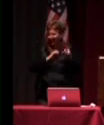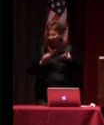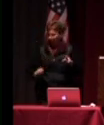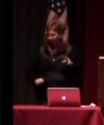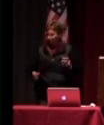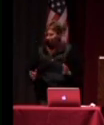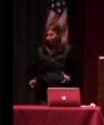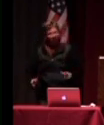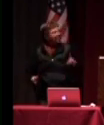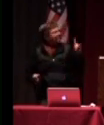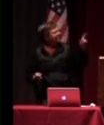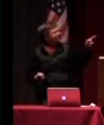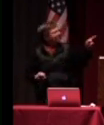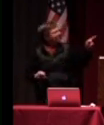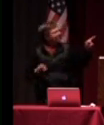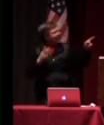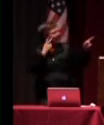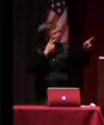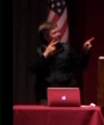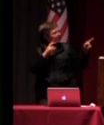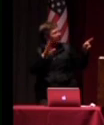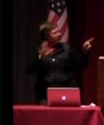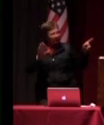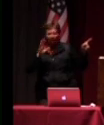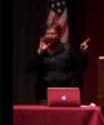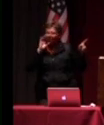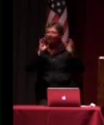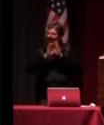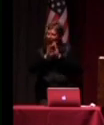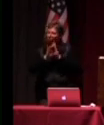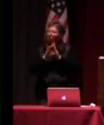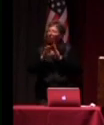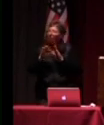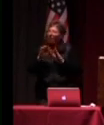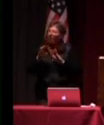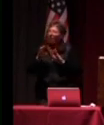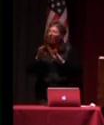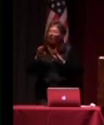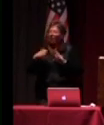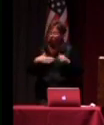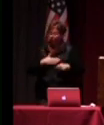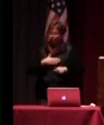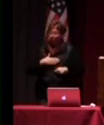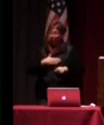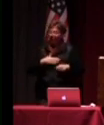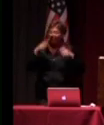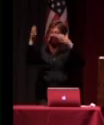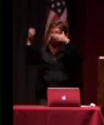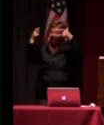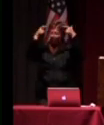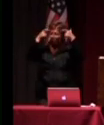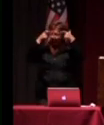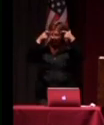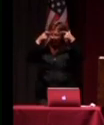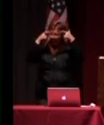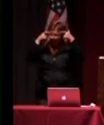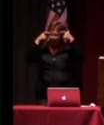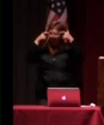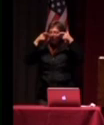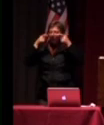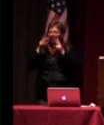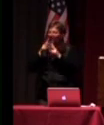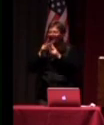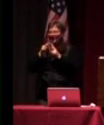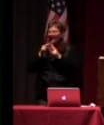And you see here the great picture by Jacques-Louis David of this coronation. But as he himself recognized, neither of these